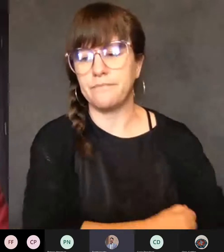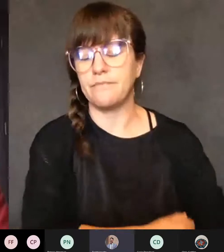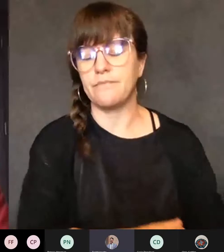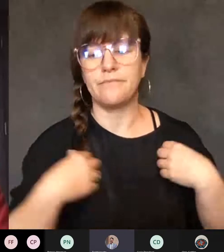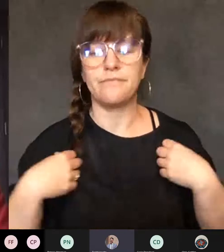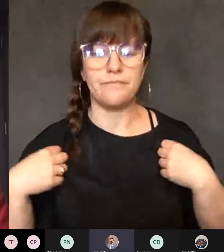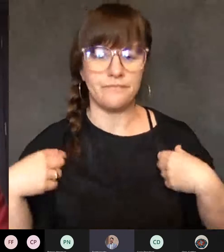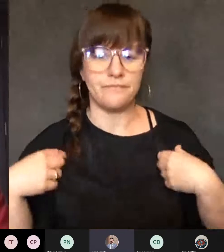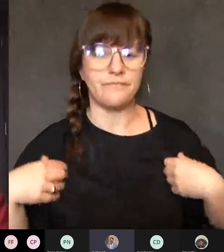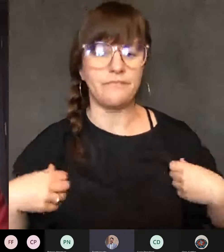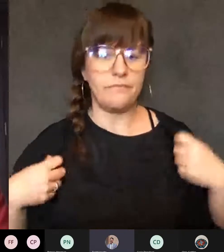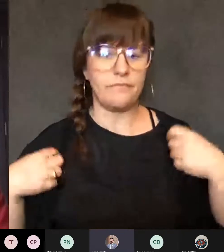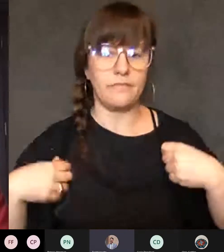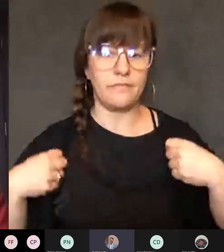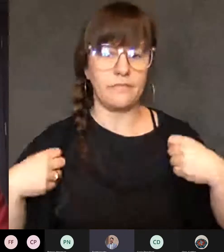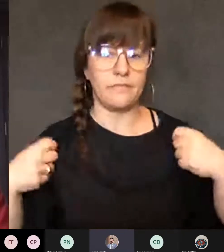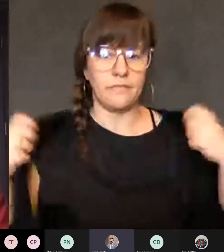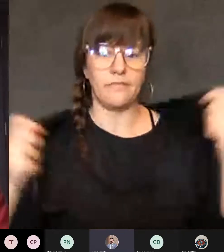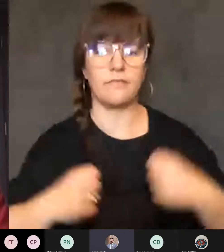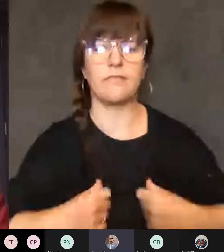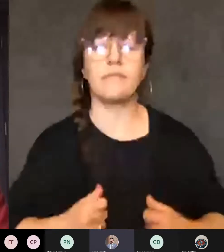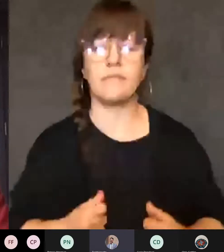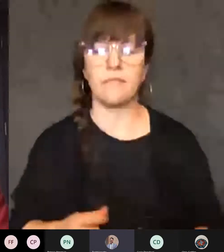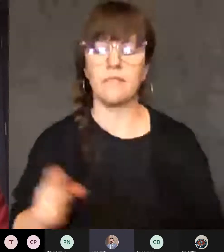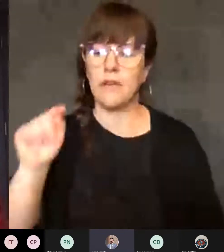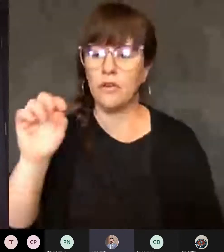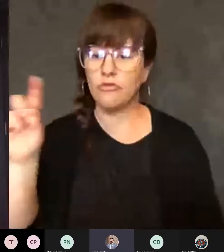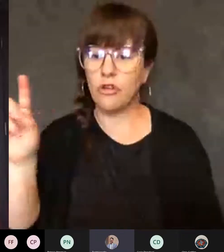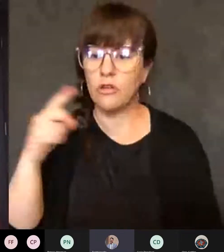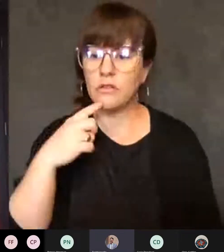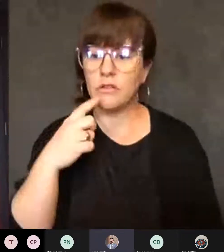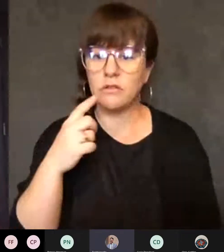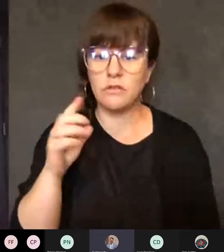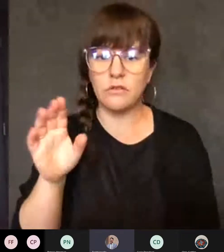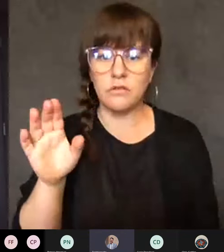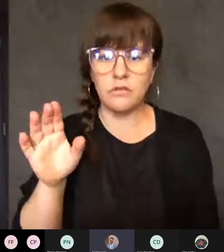Uta, I'm sorry to put you on the spot here, but I wonder if you're here, could you